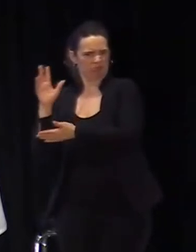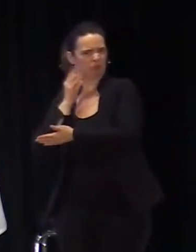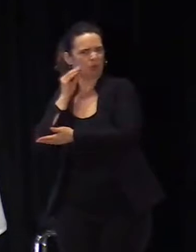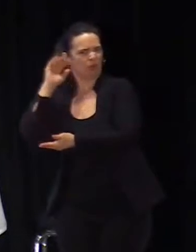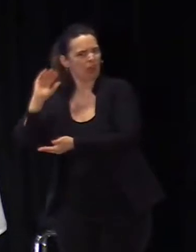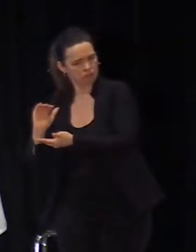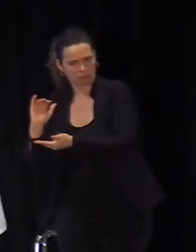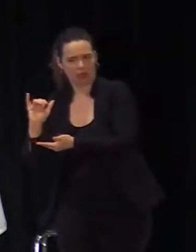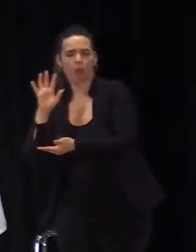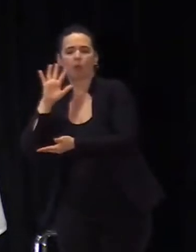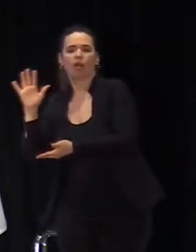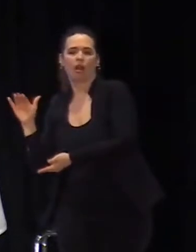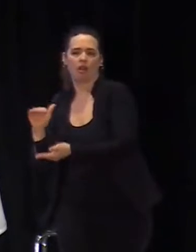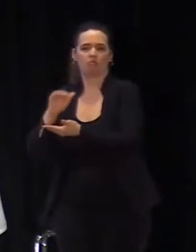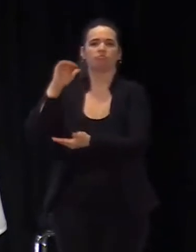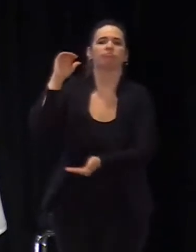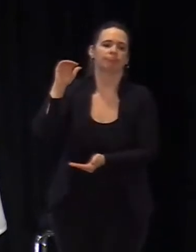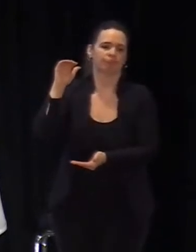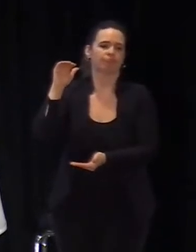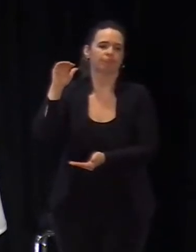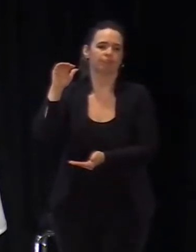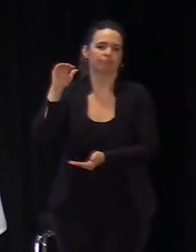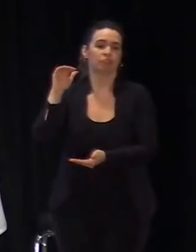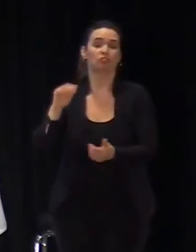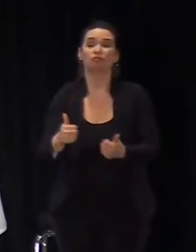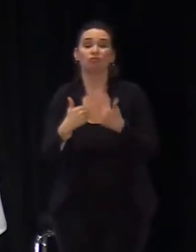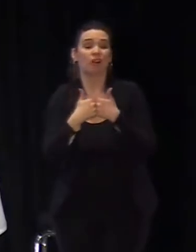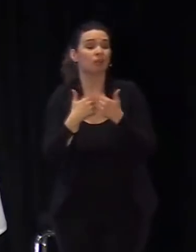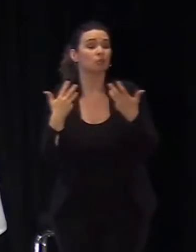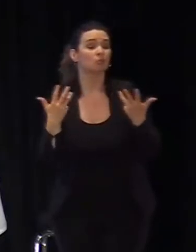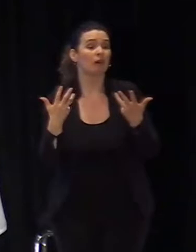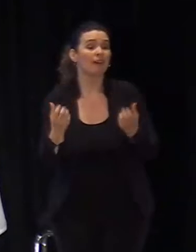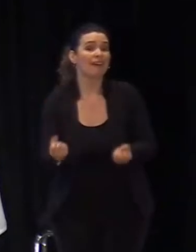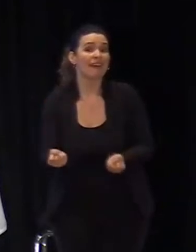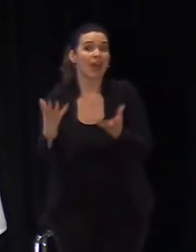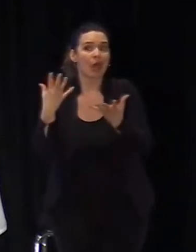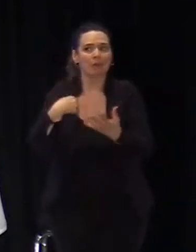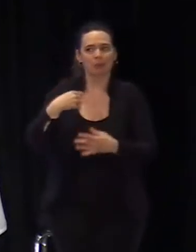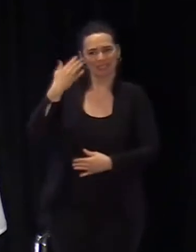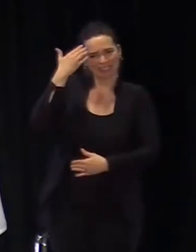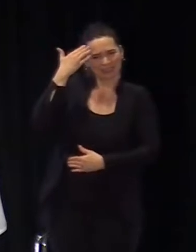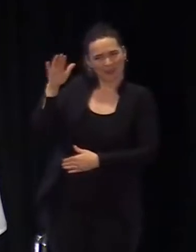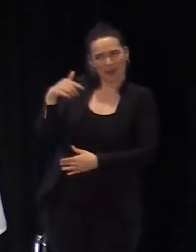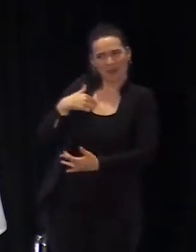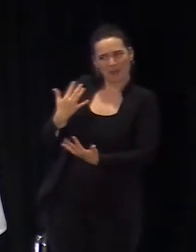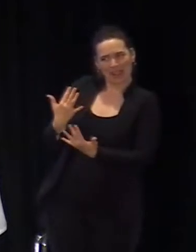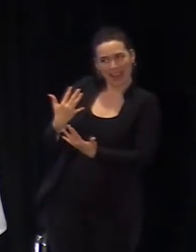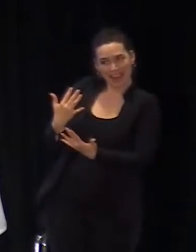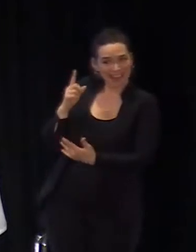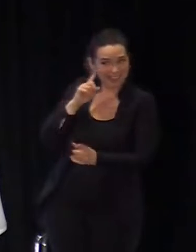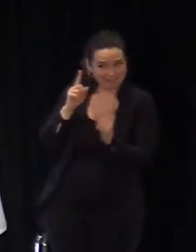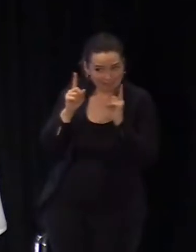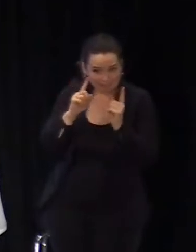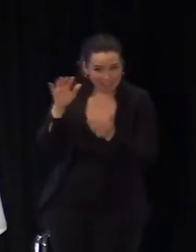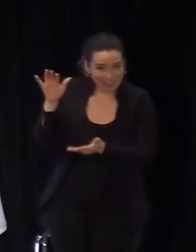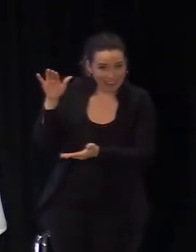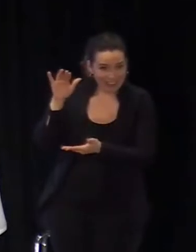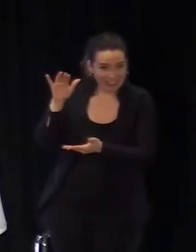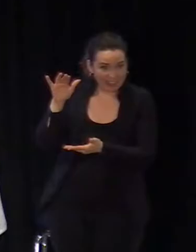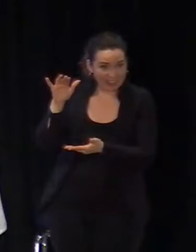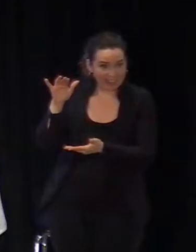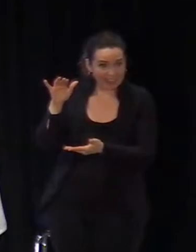here's the challenge, Andrew. I don't know how many we're going to get. If we get 200 doses for immunocompromised, that's